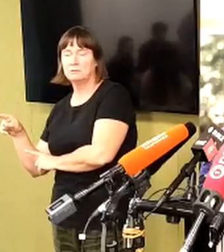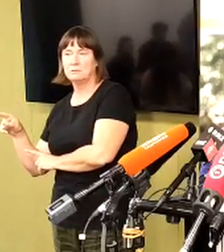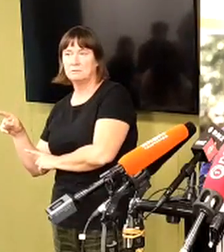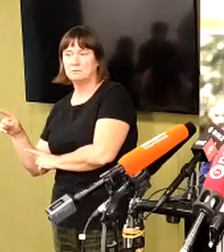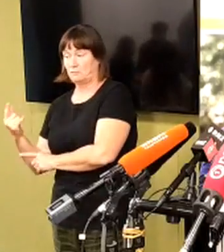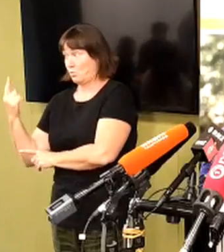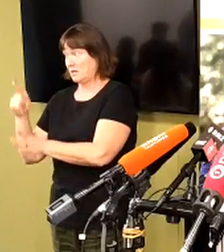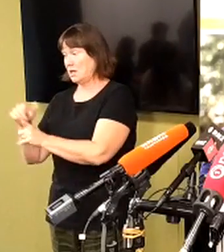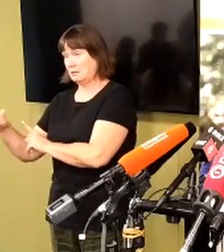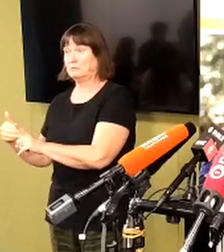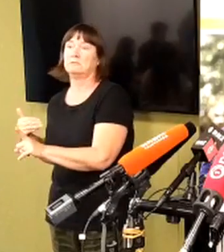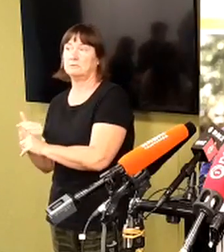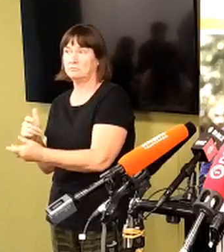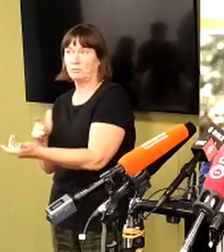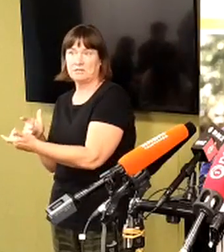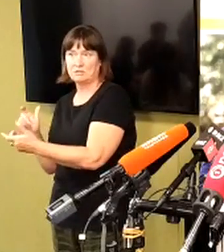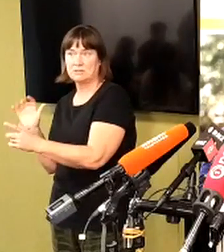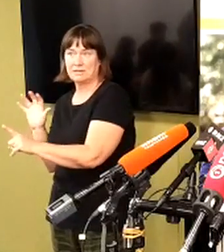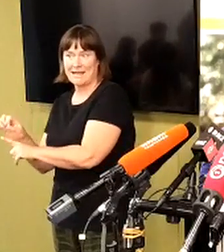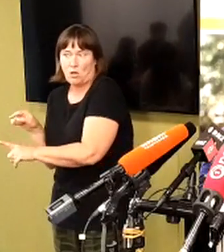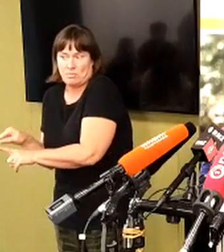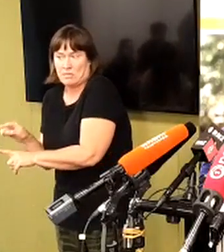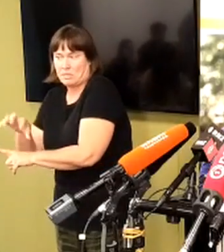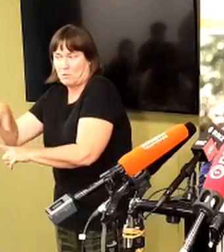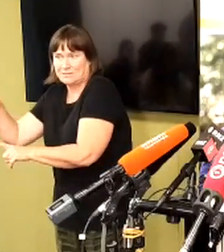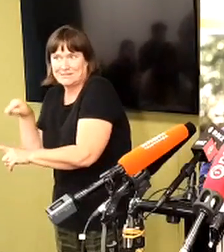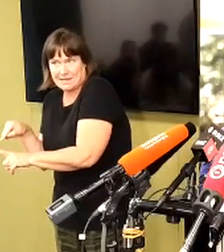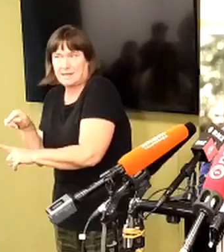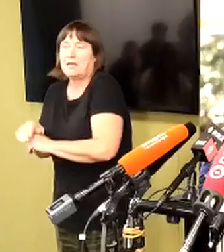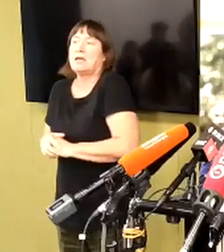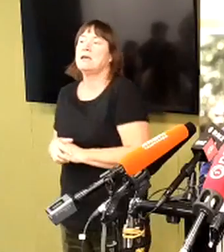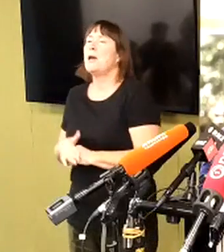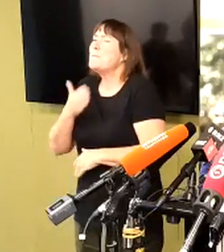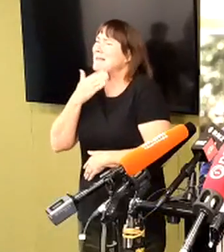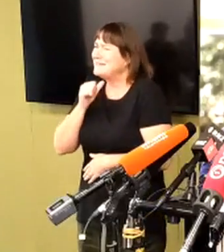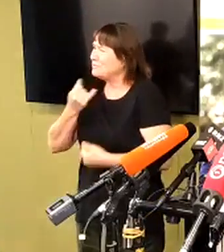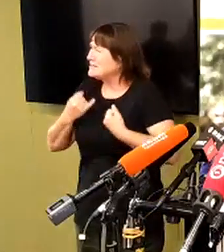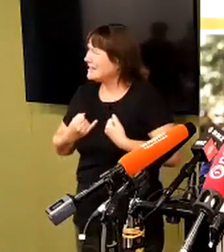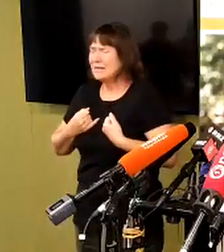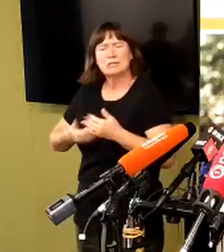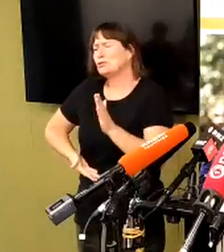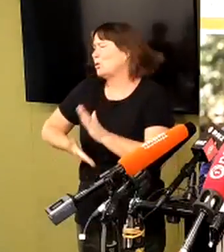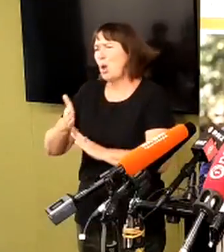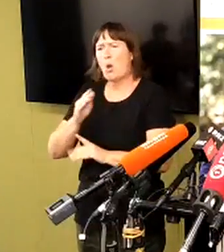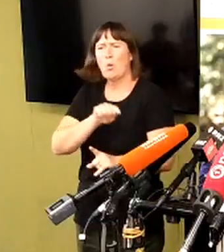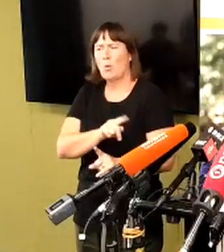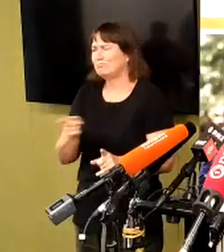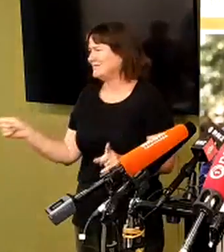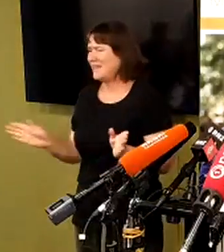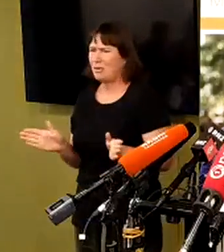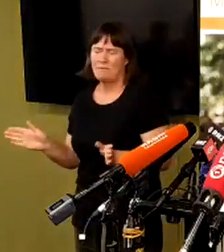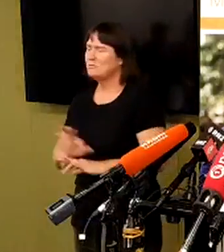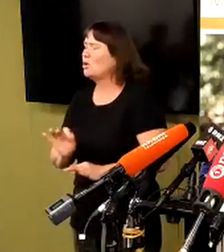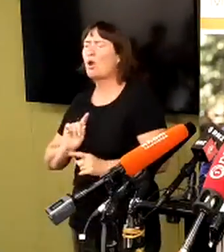the year since the terrorist attacks on the mosques in Christchurch. Please stay home if you are unwell